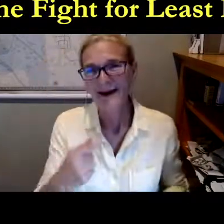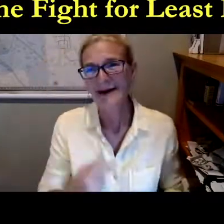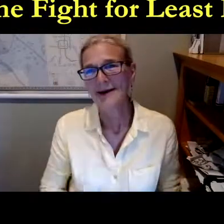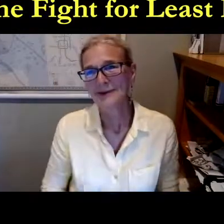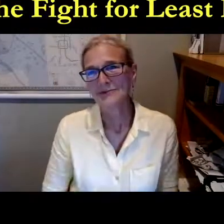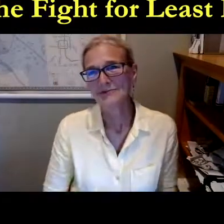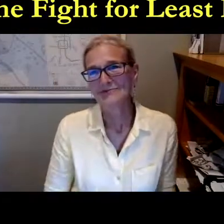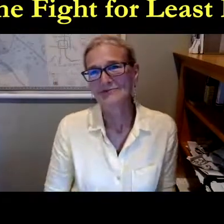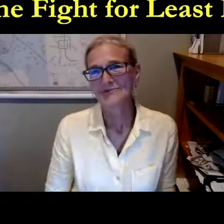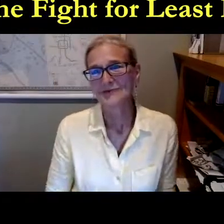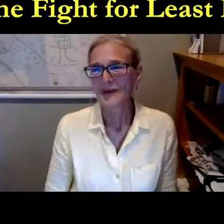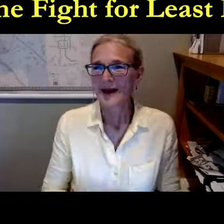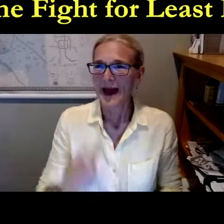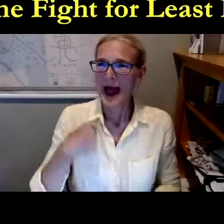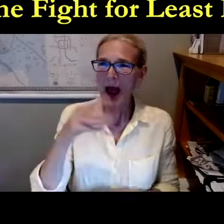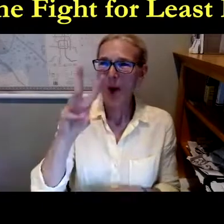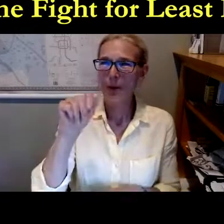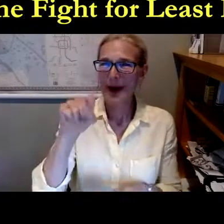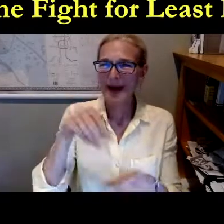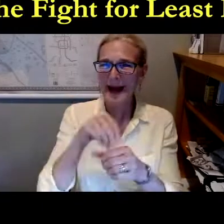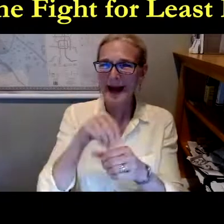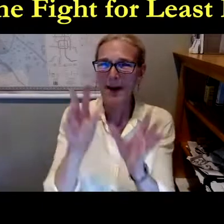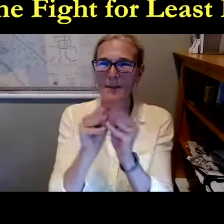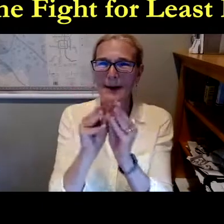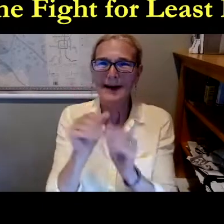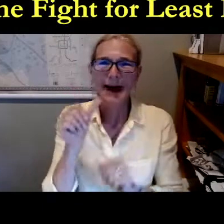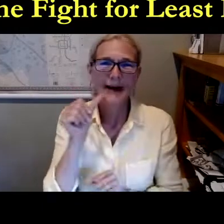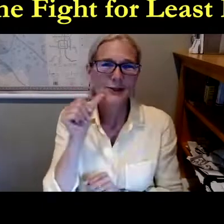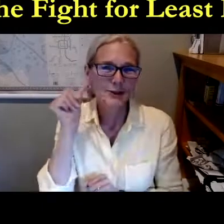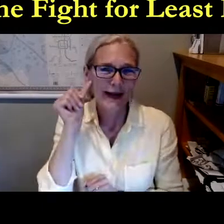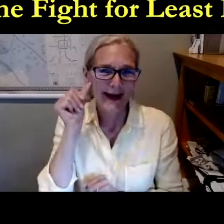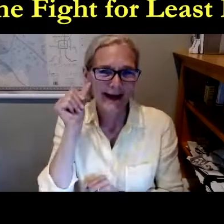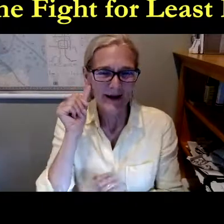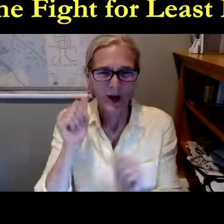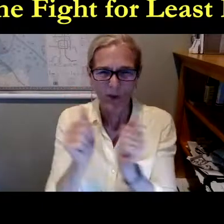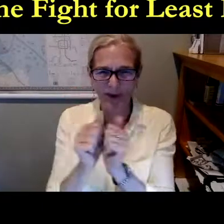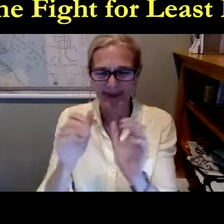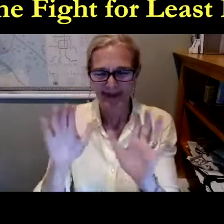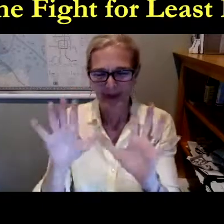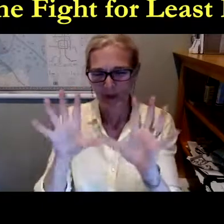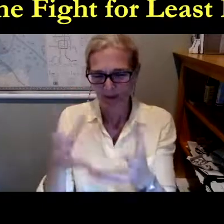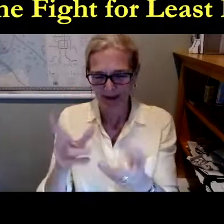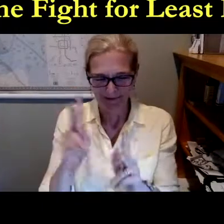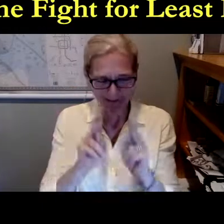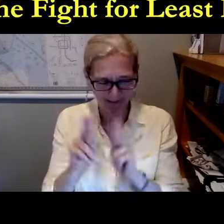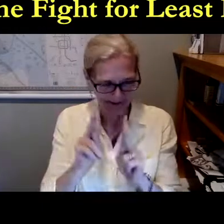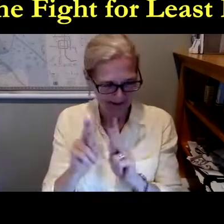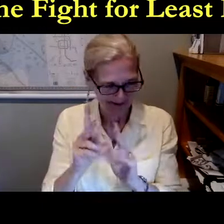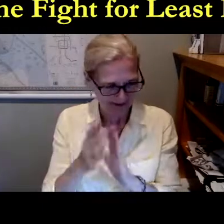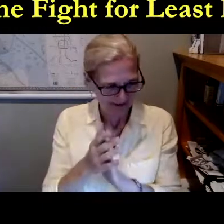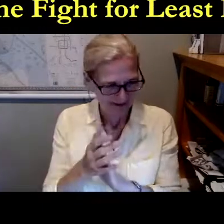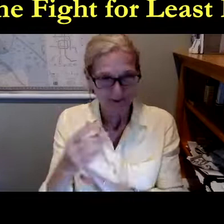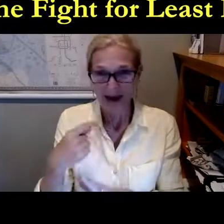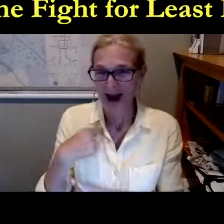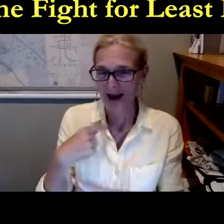We have an opportunity now, I think, to do something different. Marla said, I was in a meeting